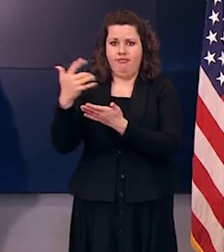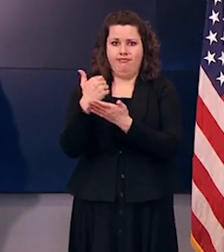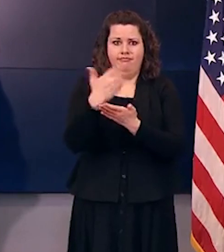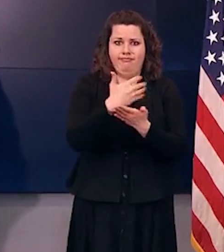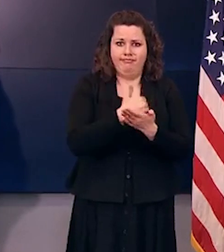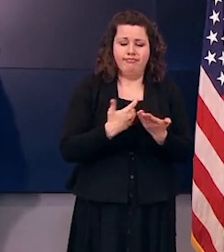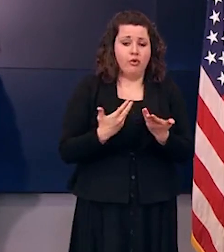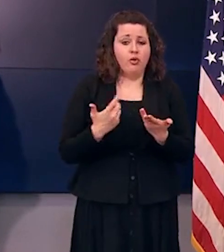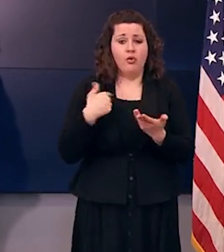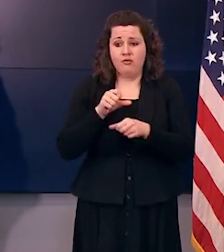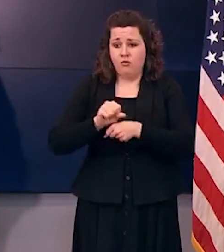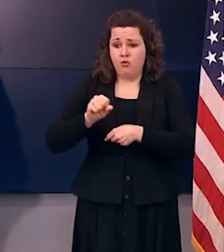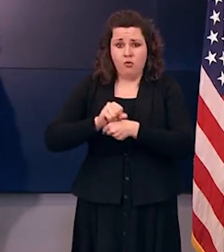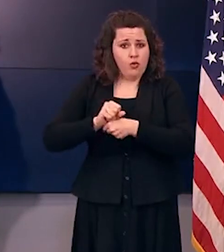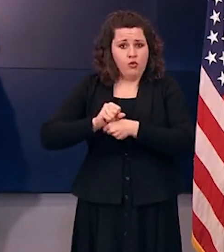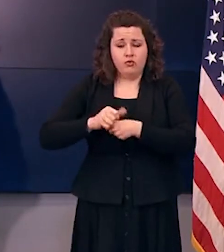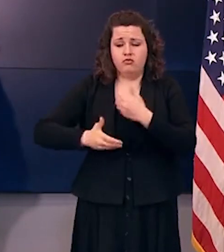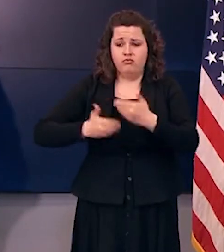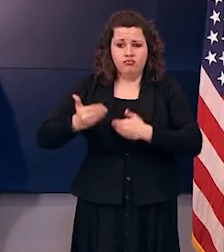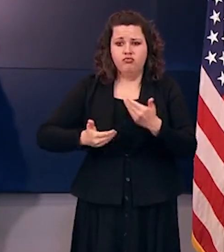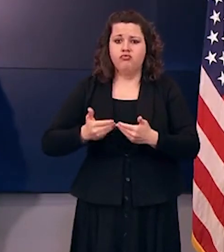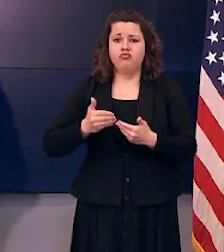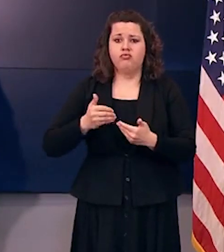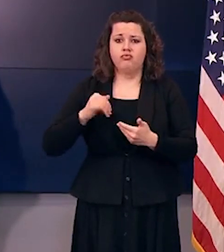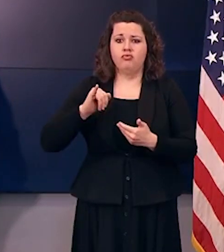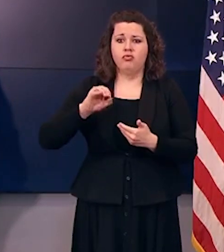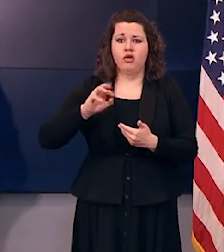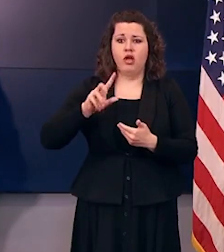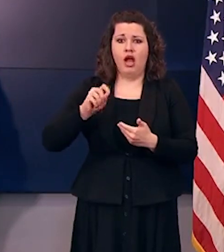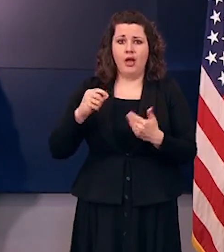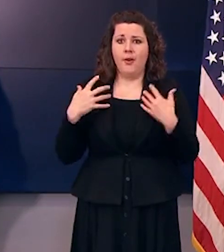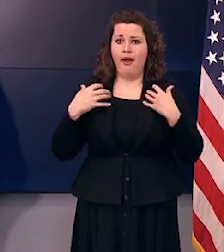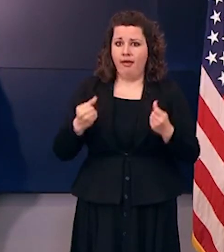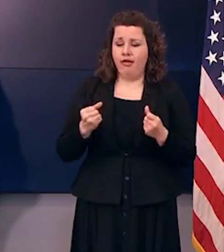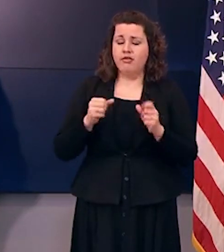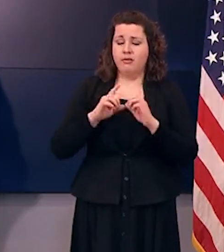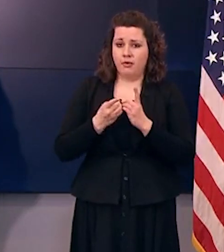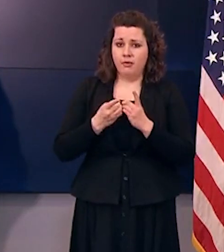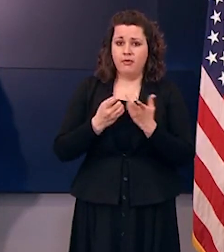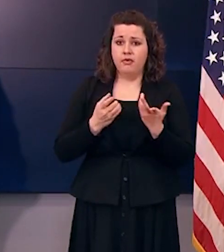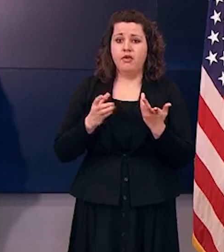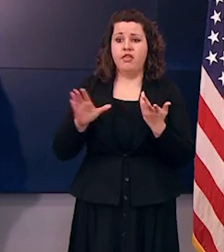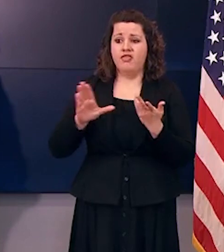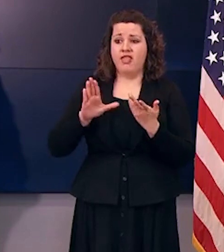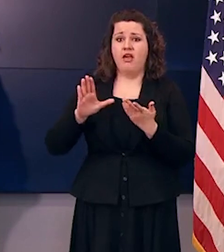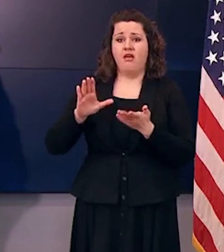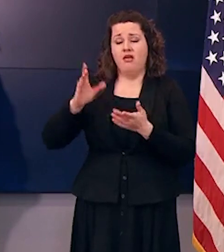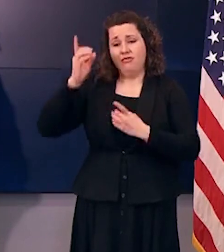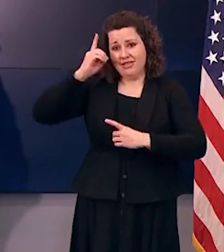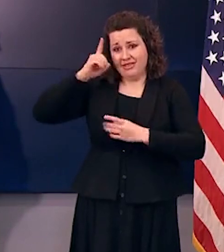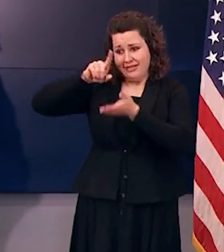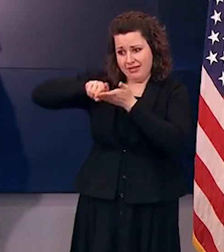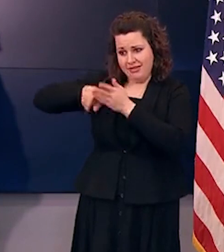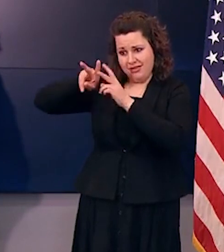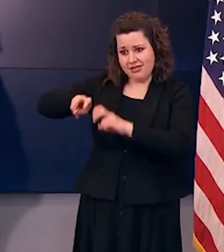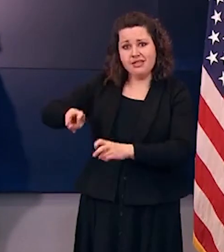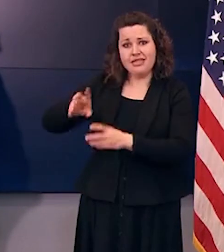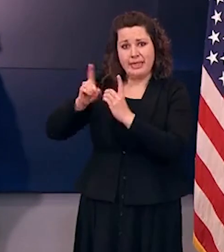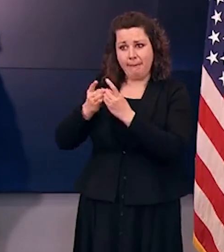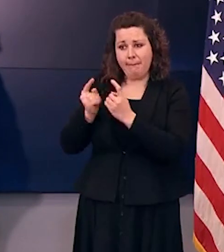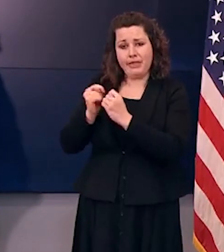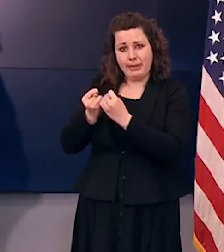We have worked extensively with the Iowa Department of Public Health and their epidemiology team in conjunction with